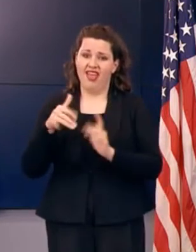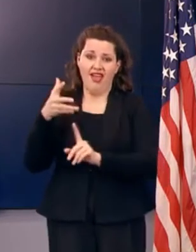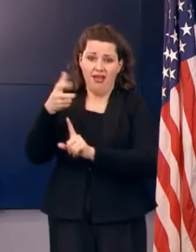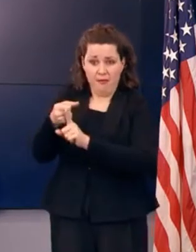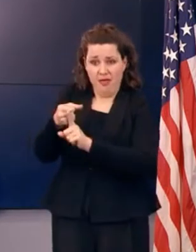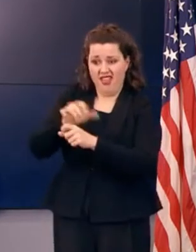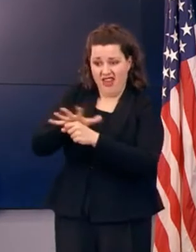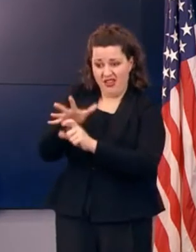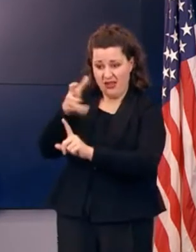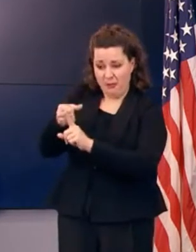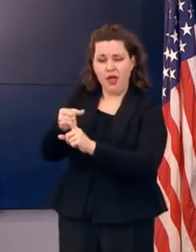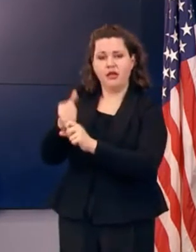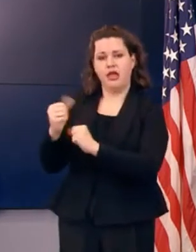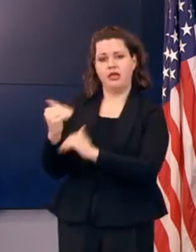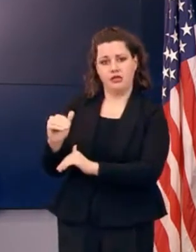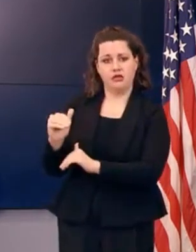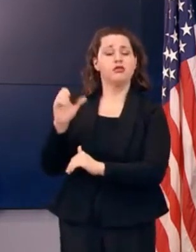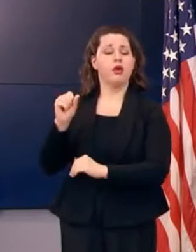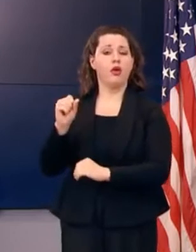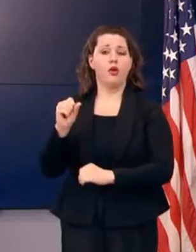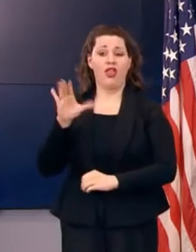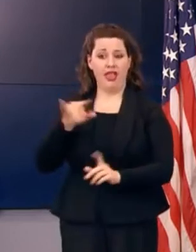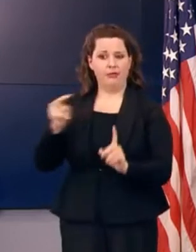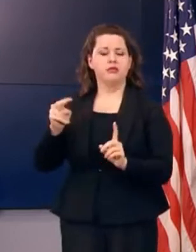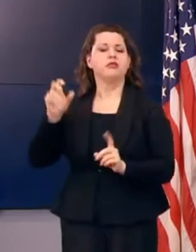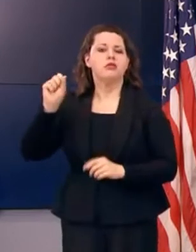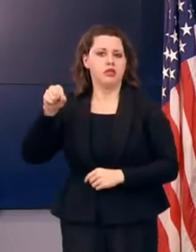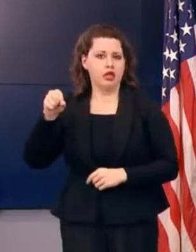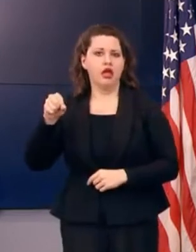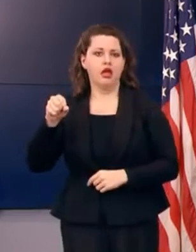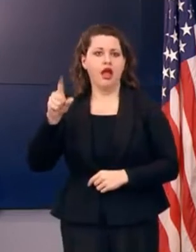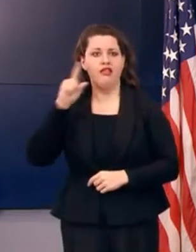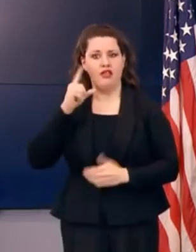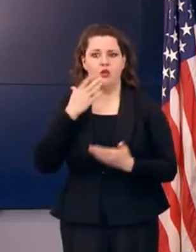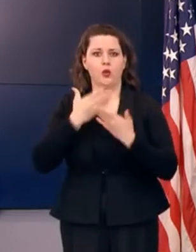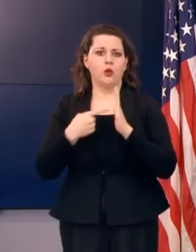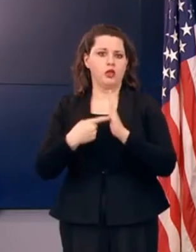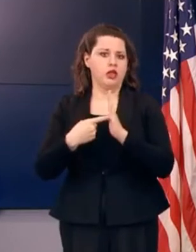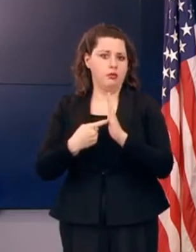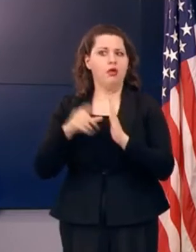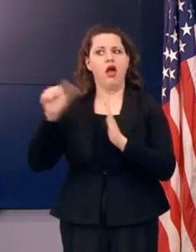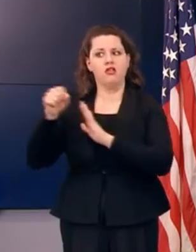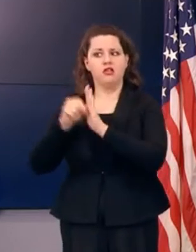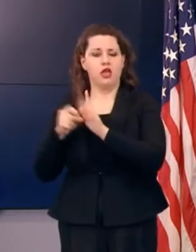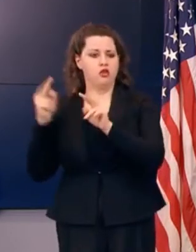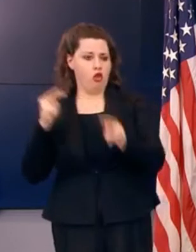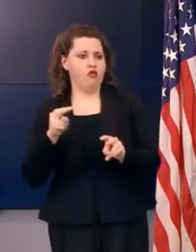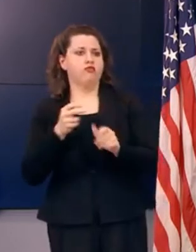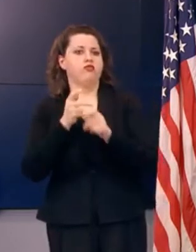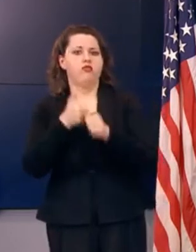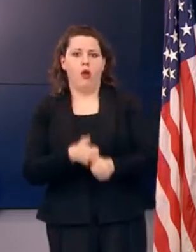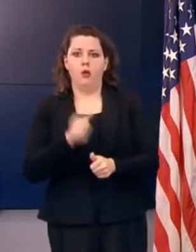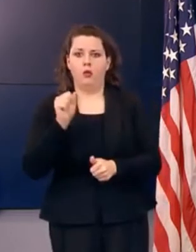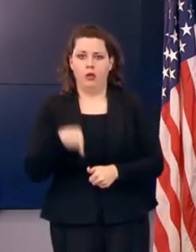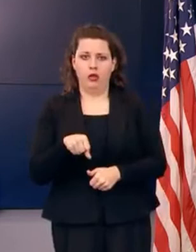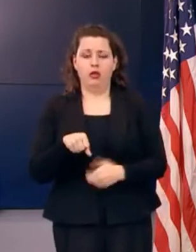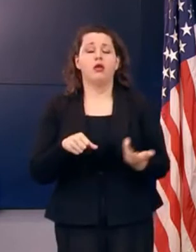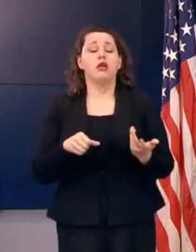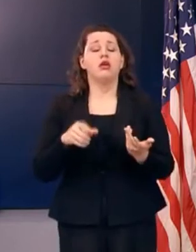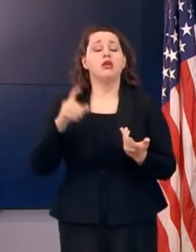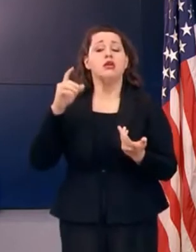from the virus. So from that perspective, yeah, I think we're an example that other states can follow, and because of the data and